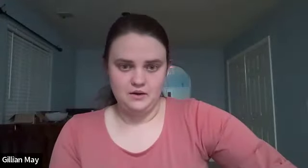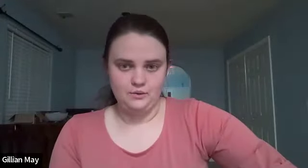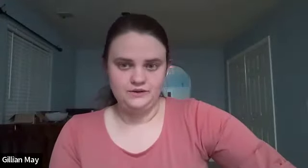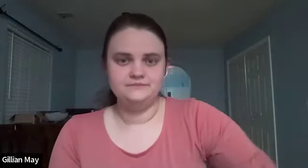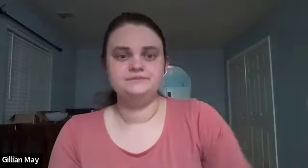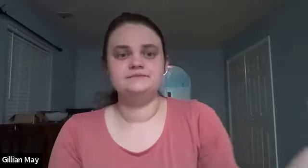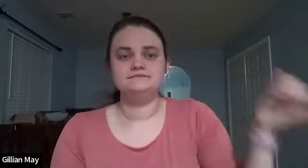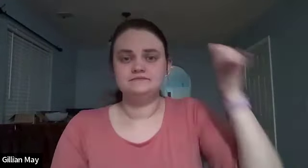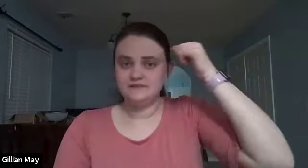Cow,